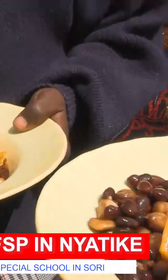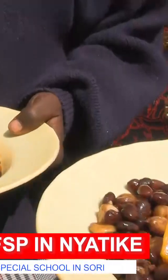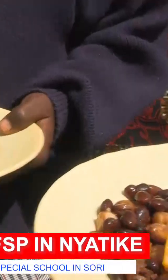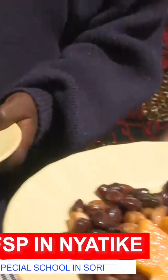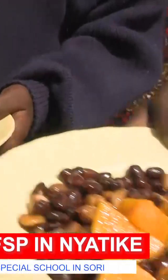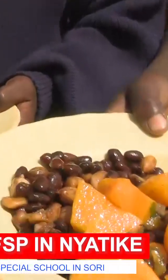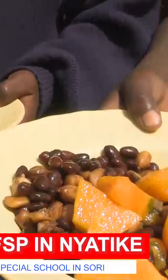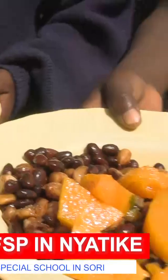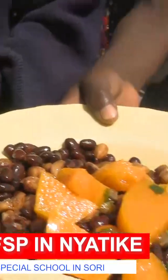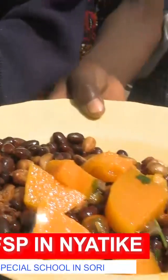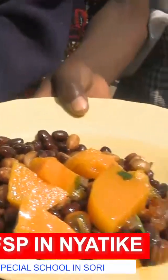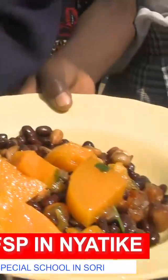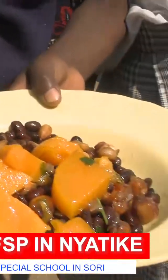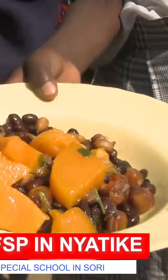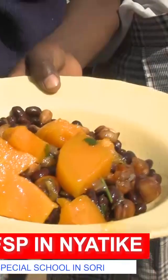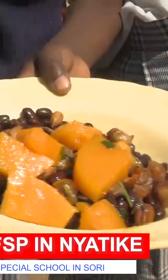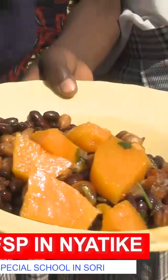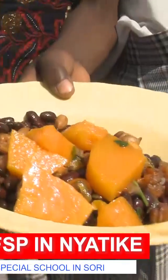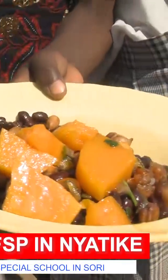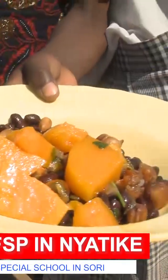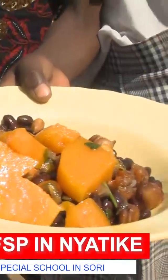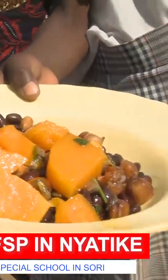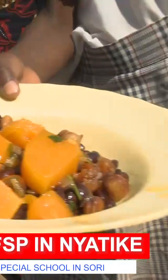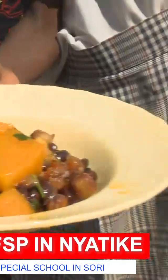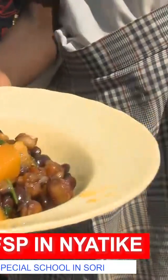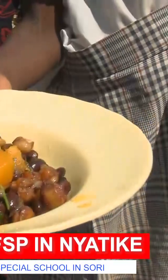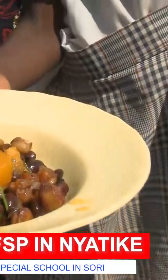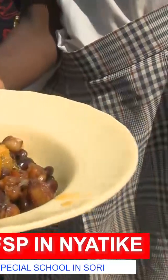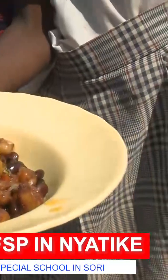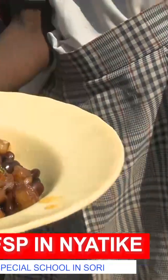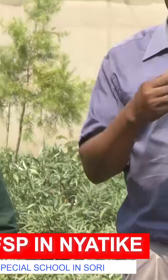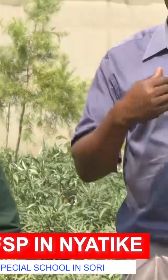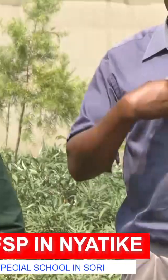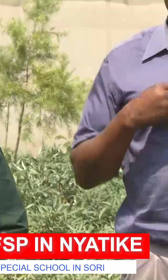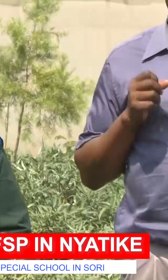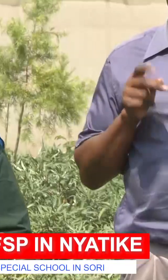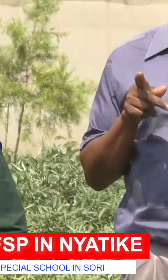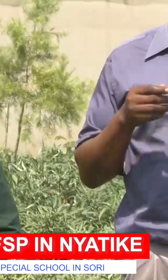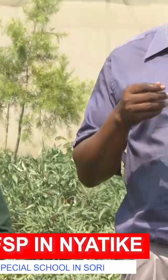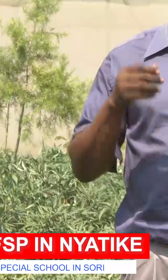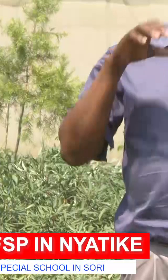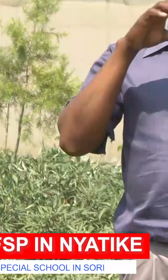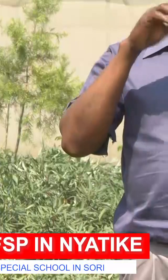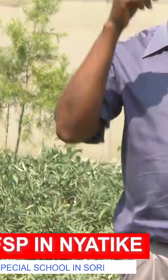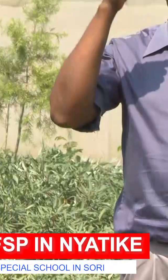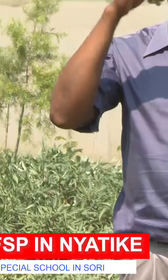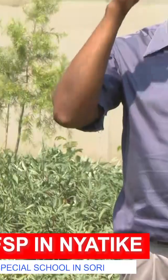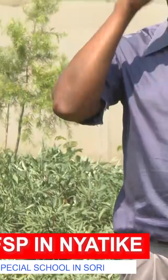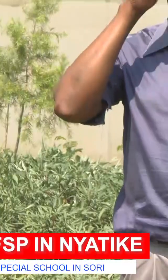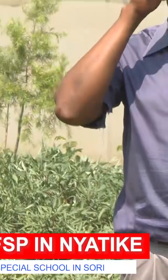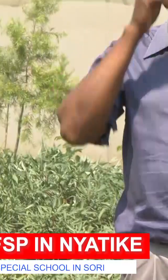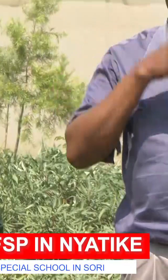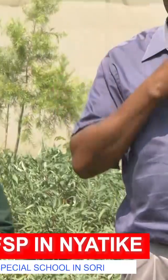as the children sit in school and interact and they learn, they have an opportunity to gain knowledge and to pursue